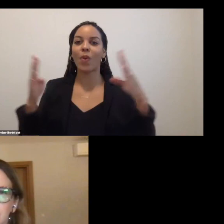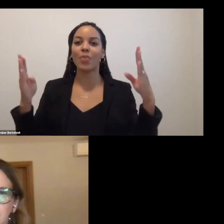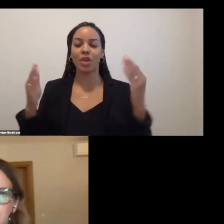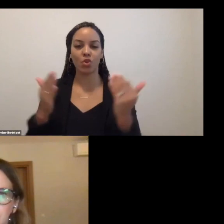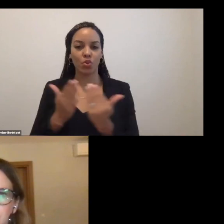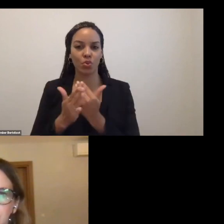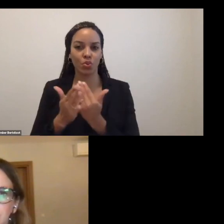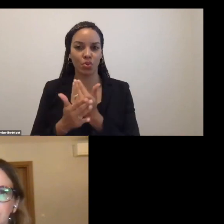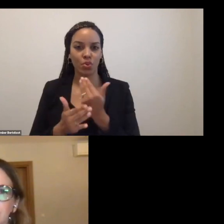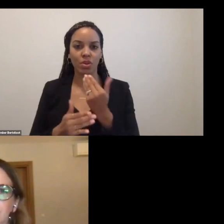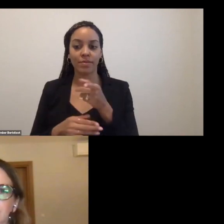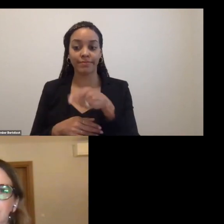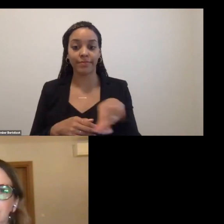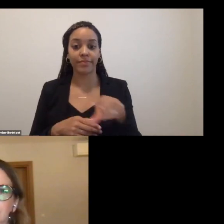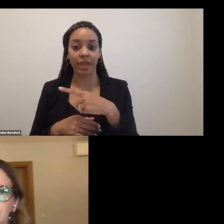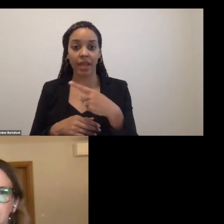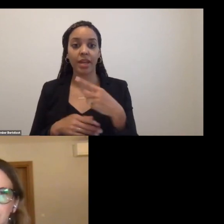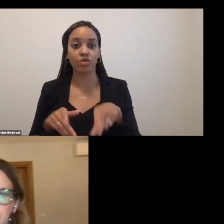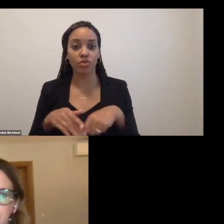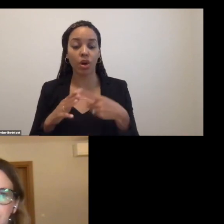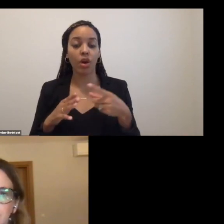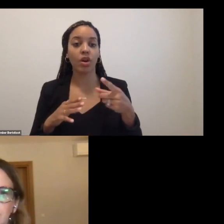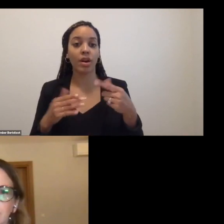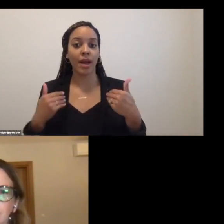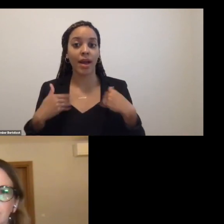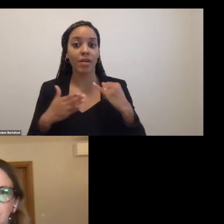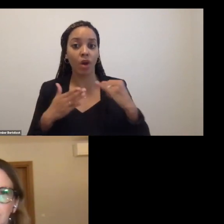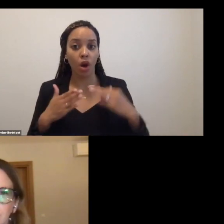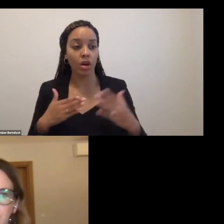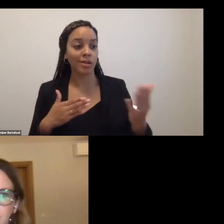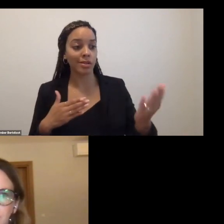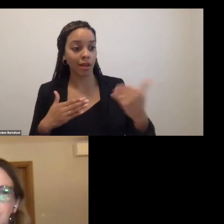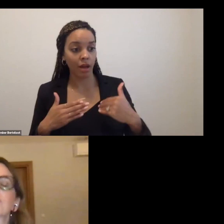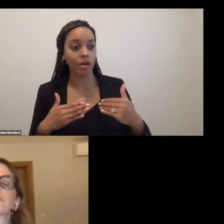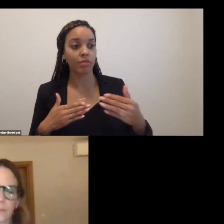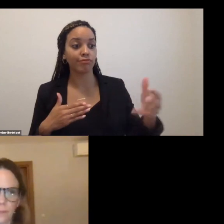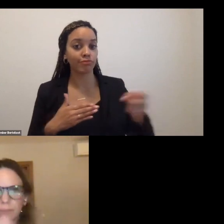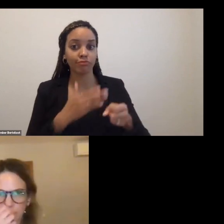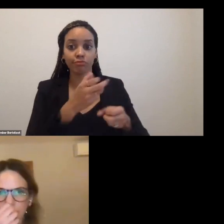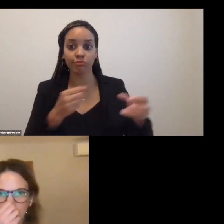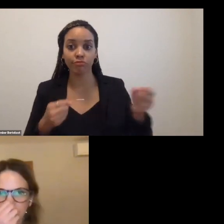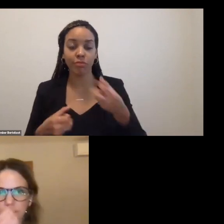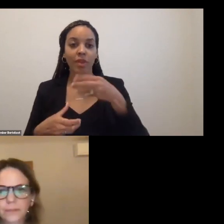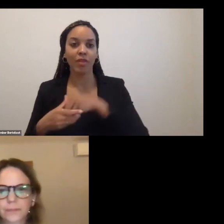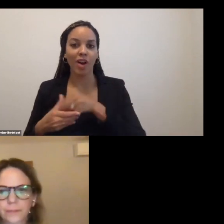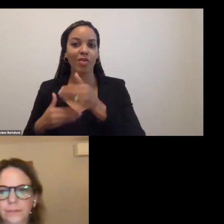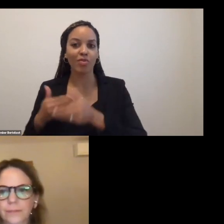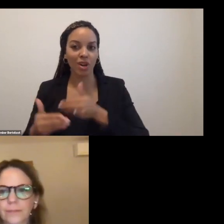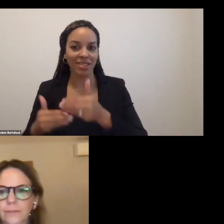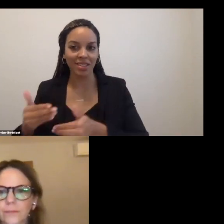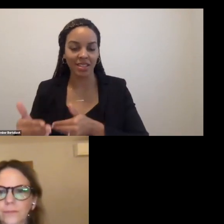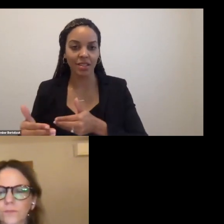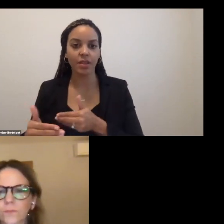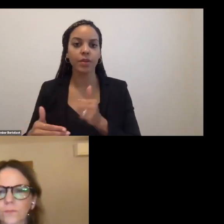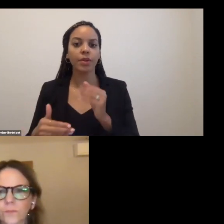when they took artists to be part of the curatorial processes. And what it led